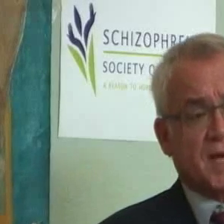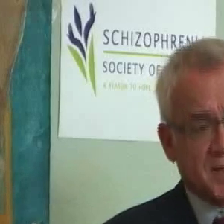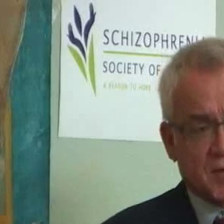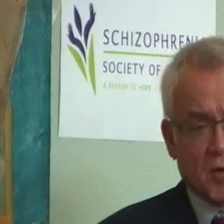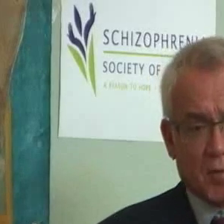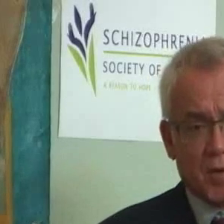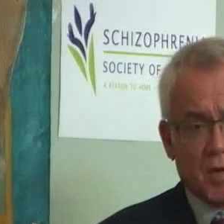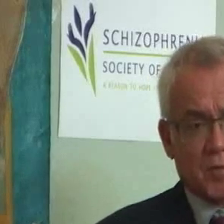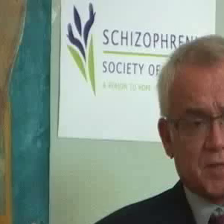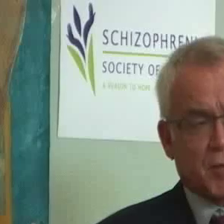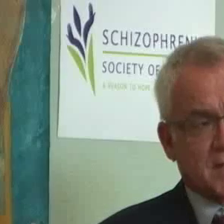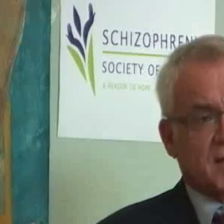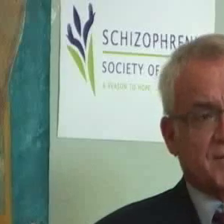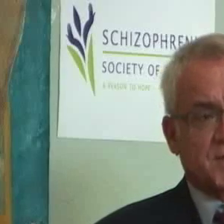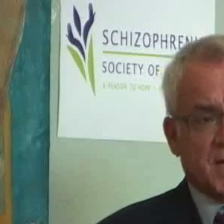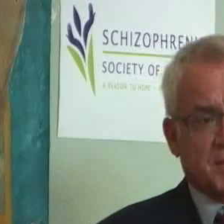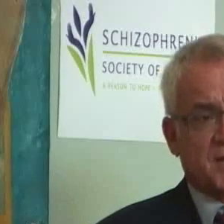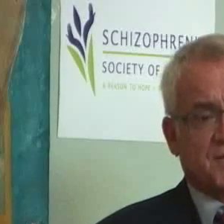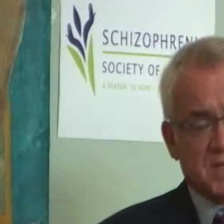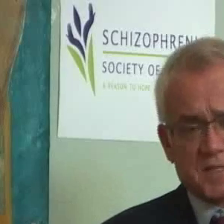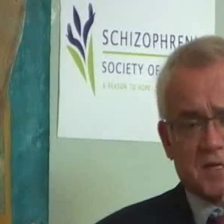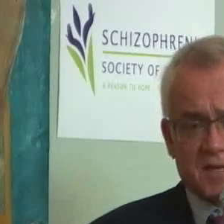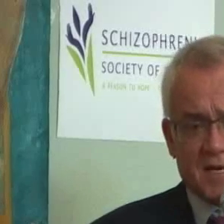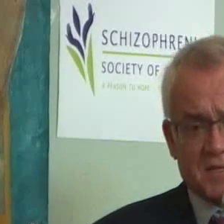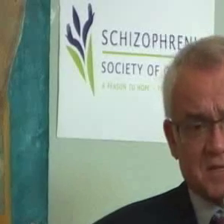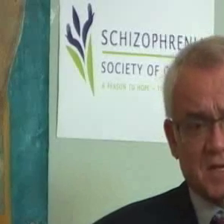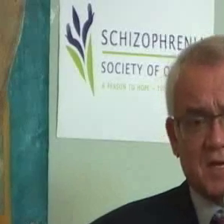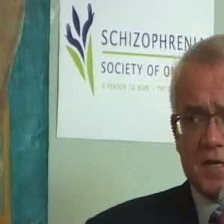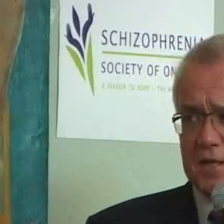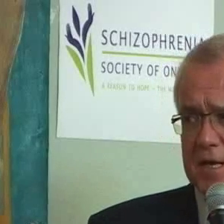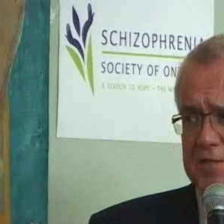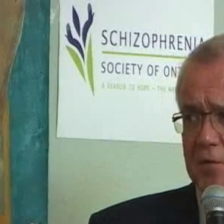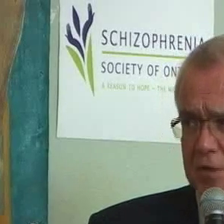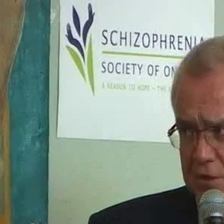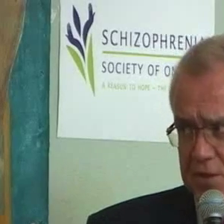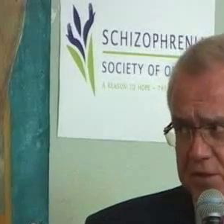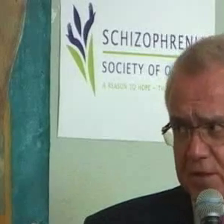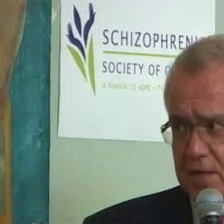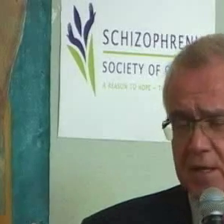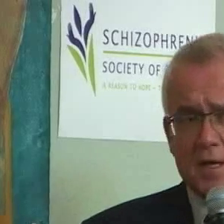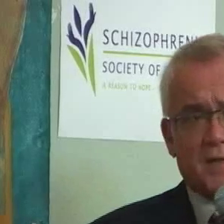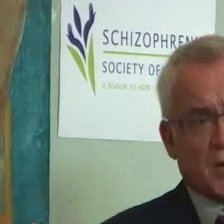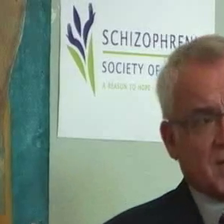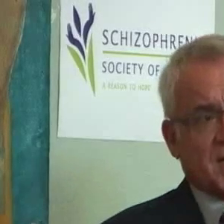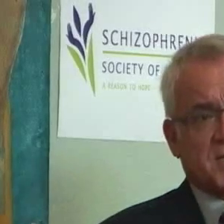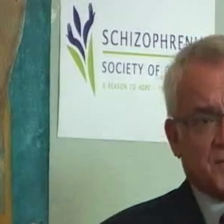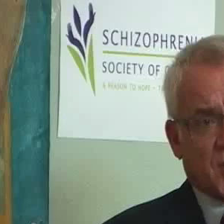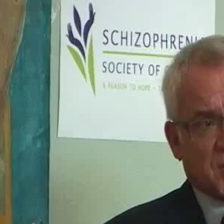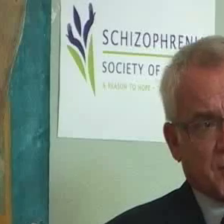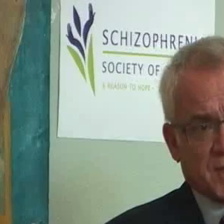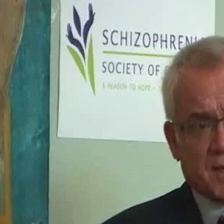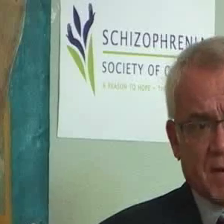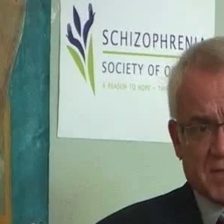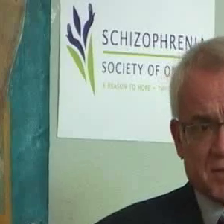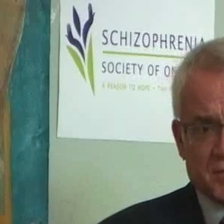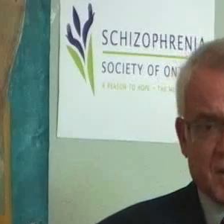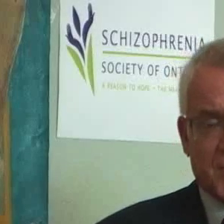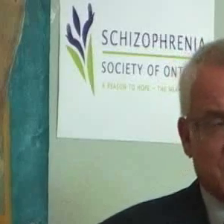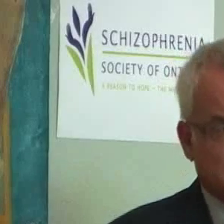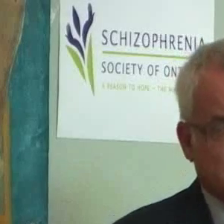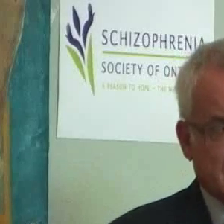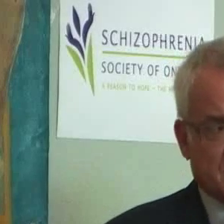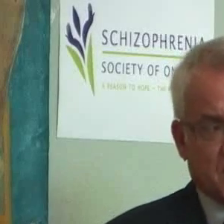able to stay in their home, where their quality of life is better by freezing their taxes in the next 4 years. And that way, that is affordable within a budget